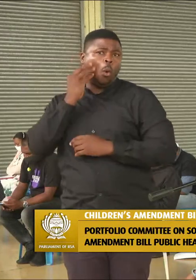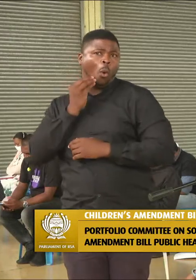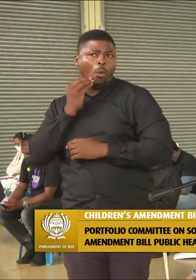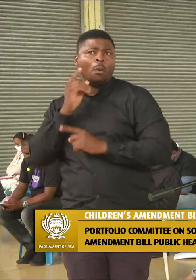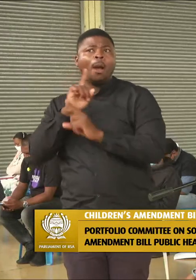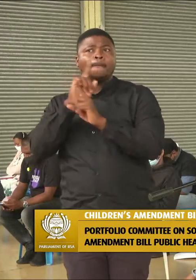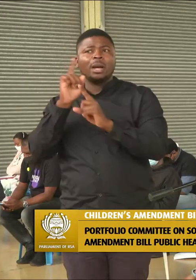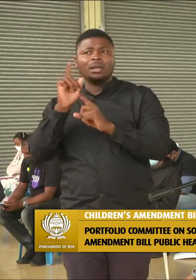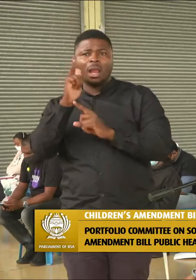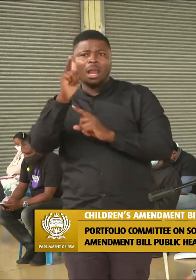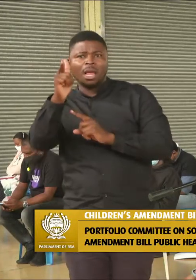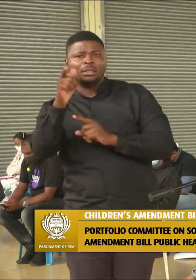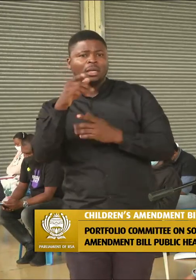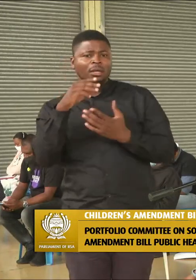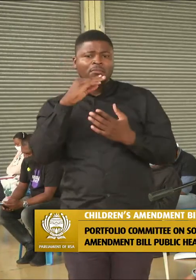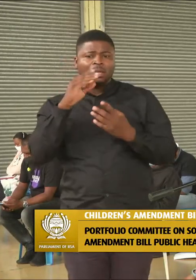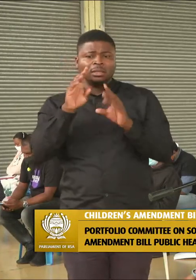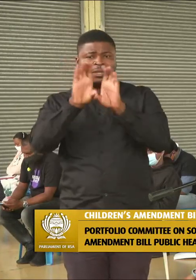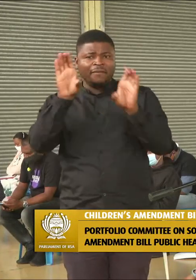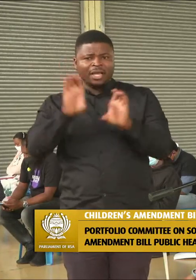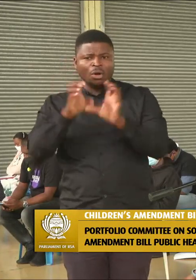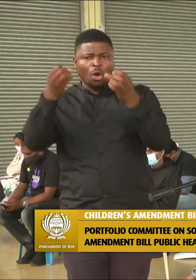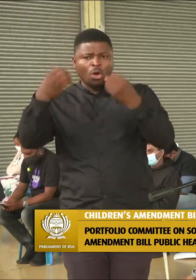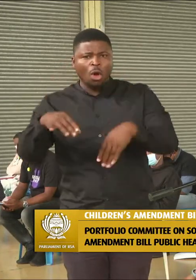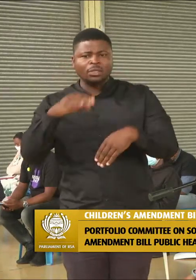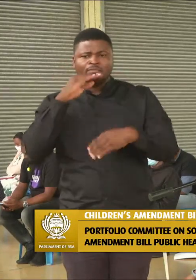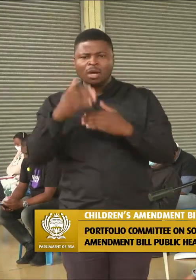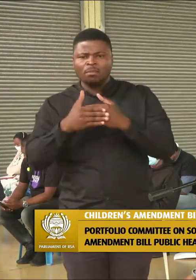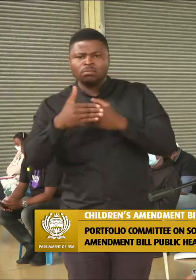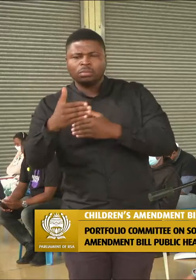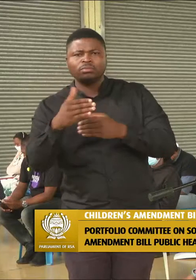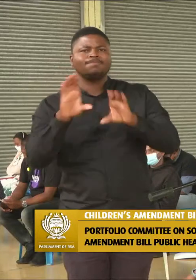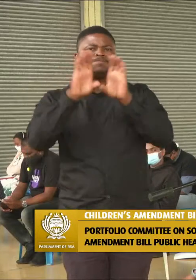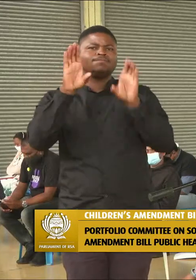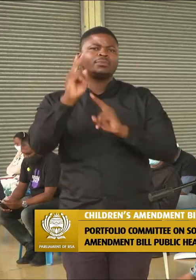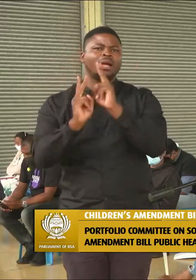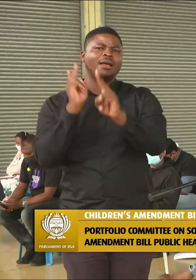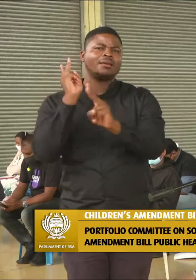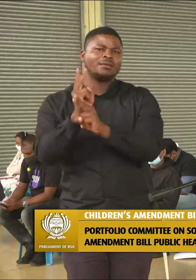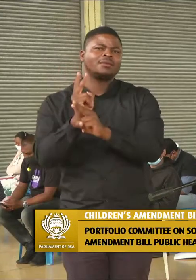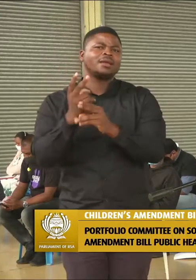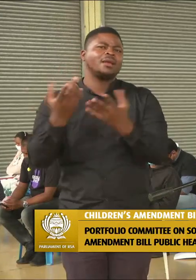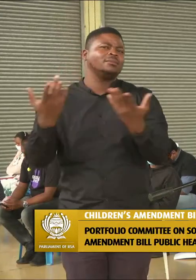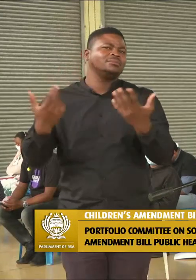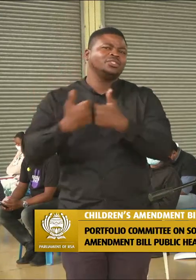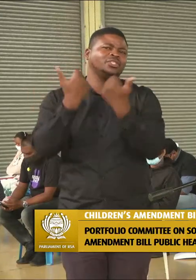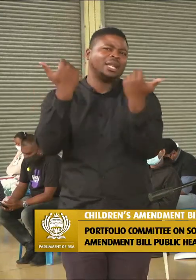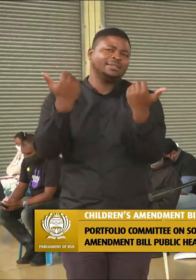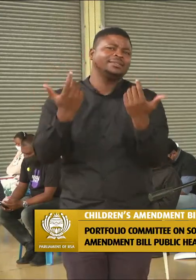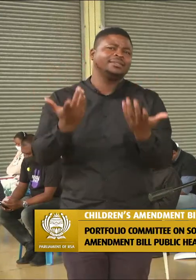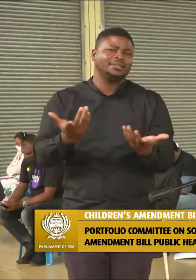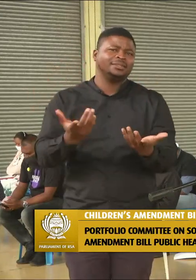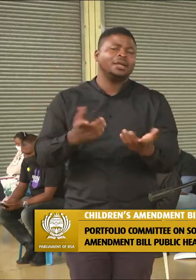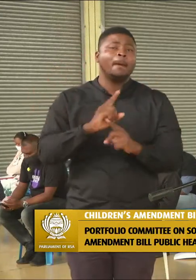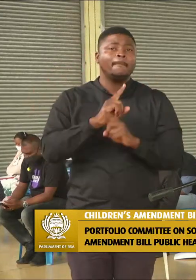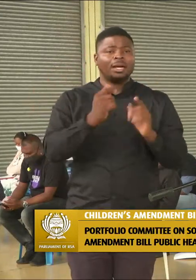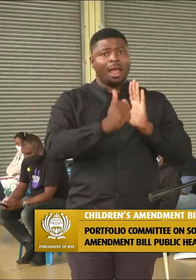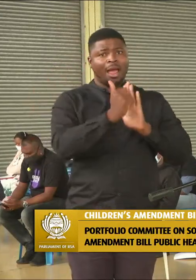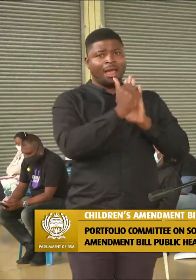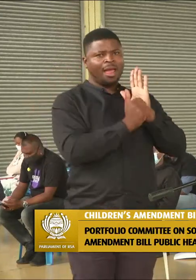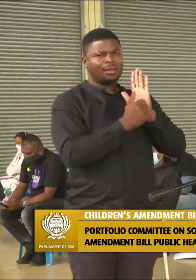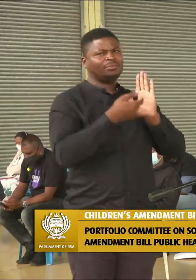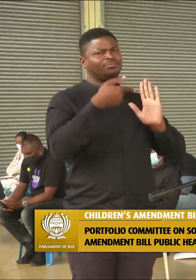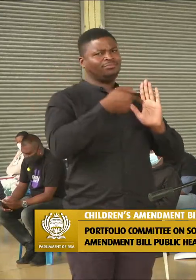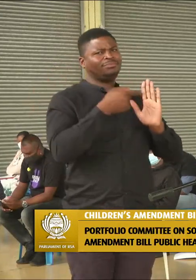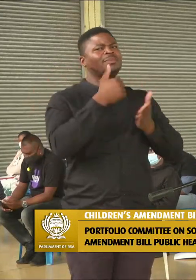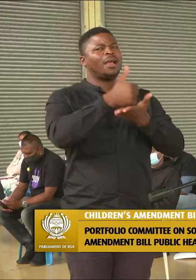their parents have abandoned them. They are living with their grandparents. This act has assisted many of